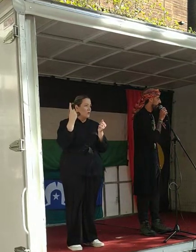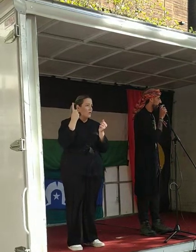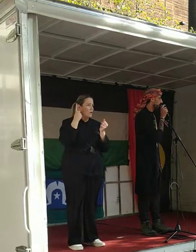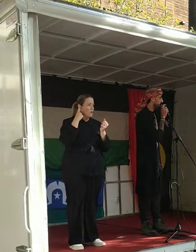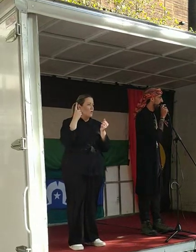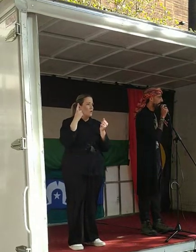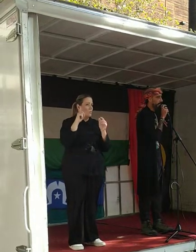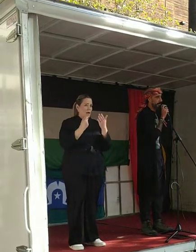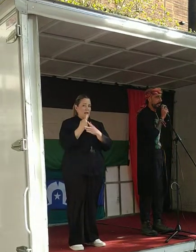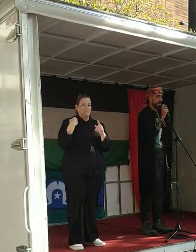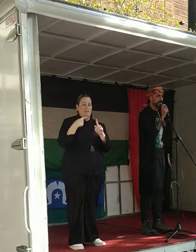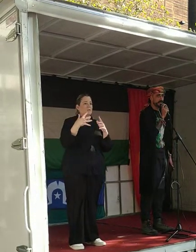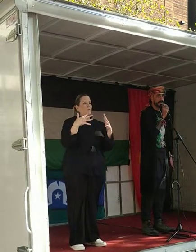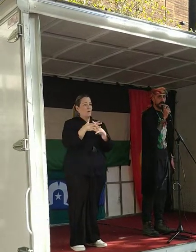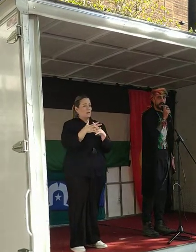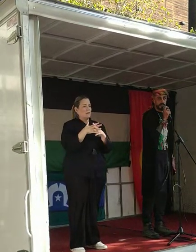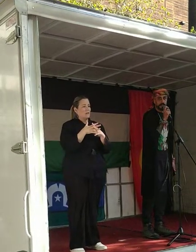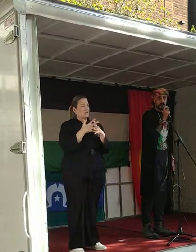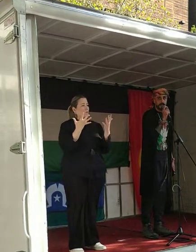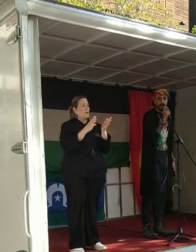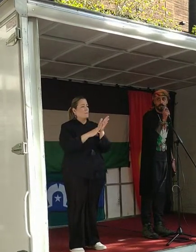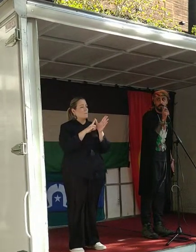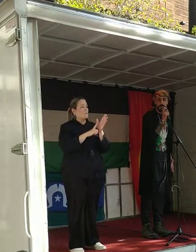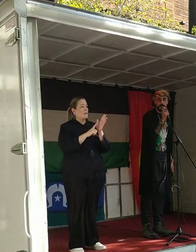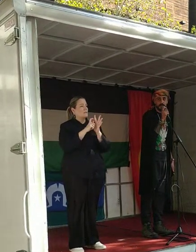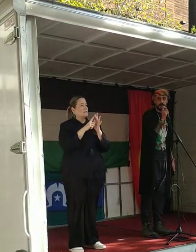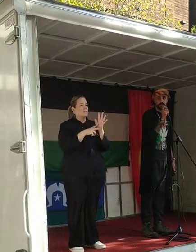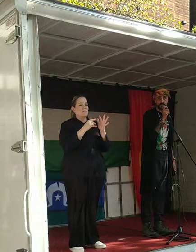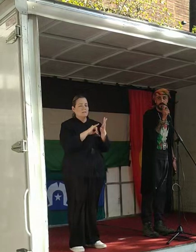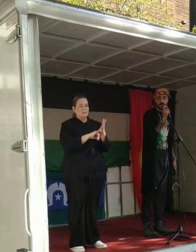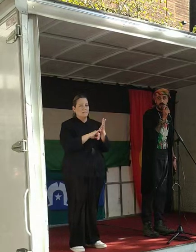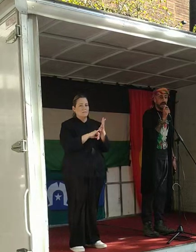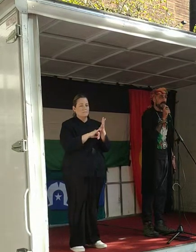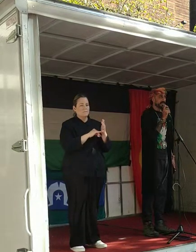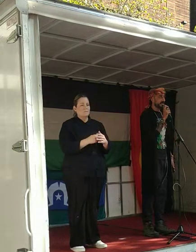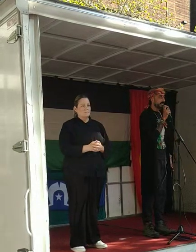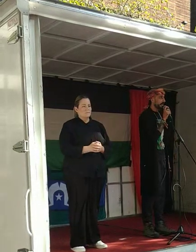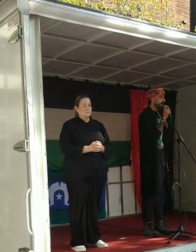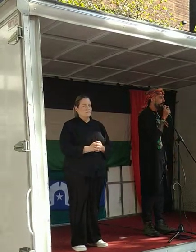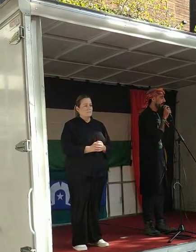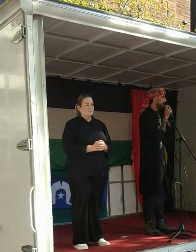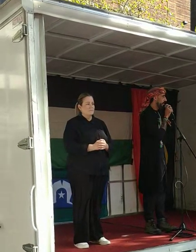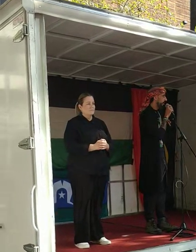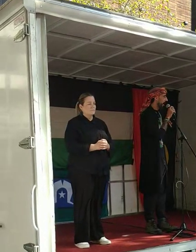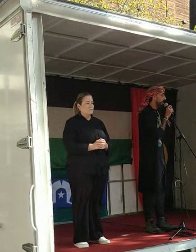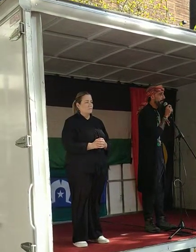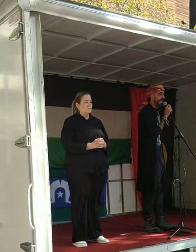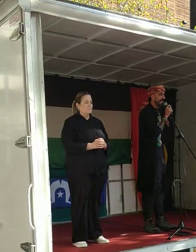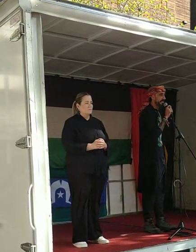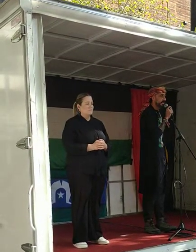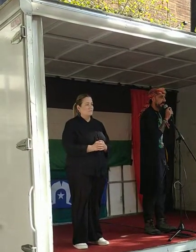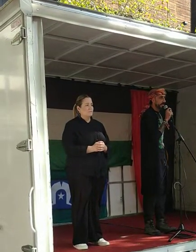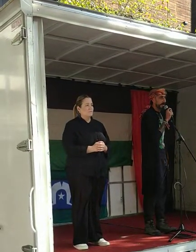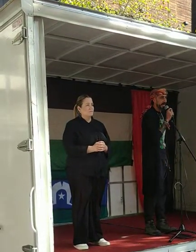this week from the Maldives. The Maldives has put a